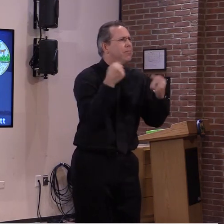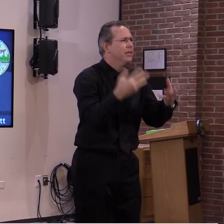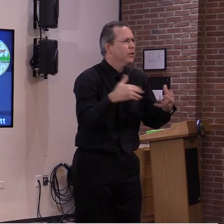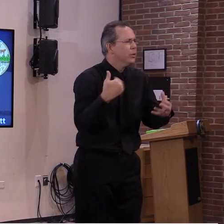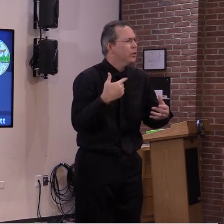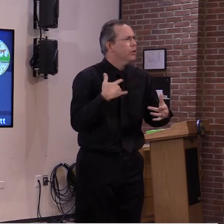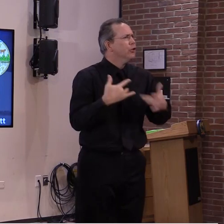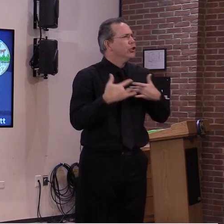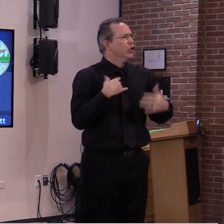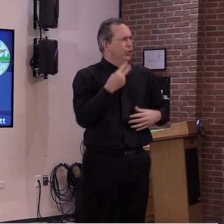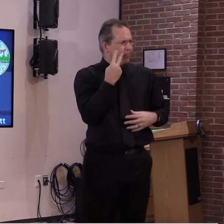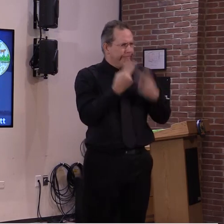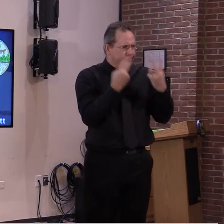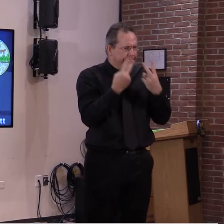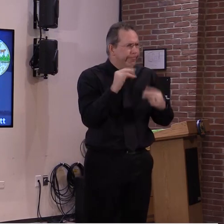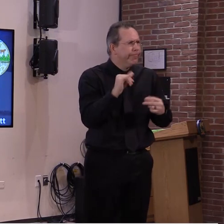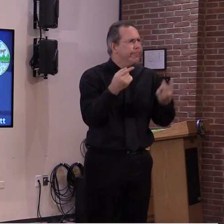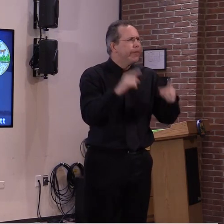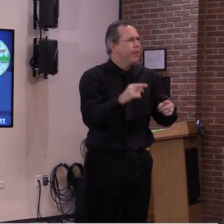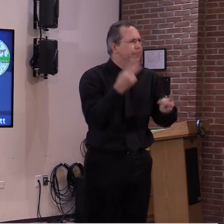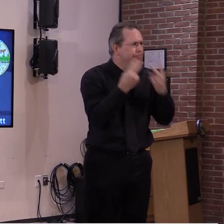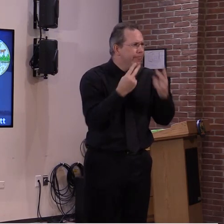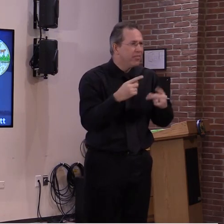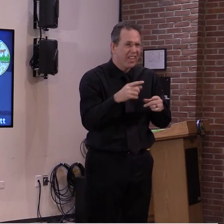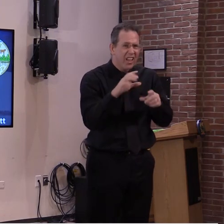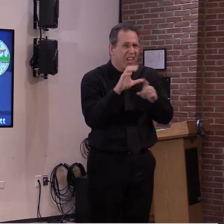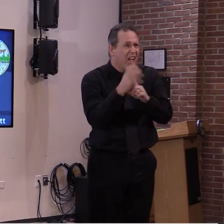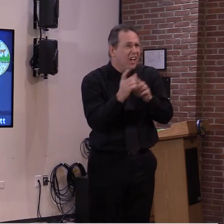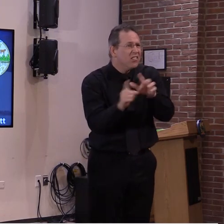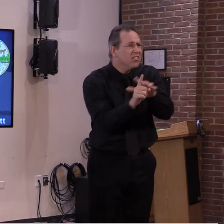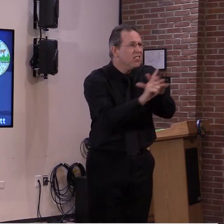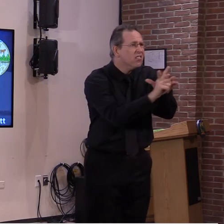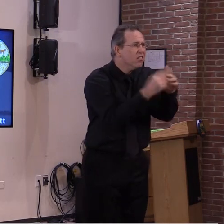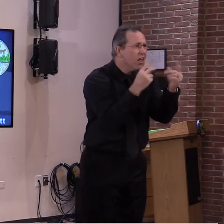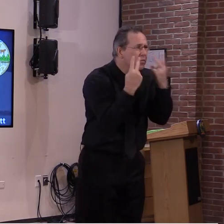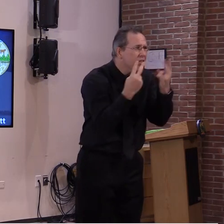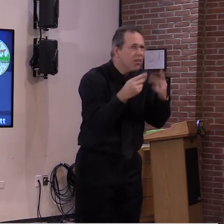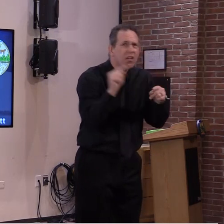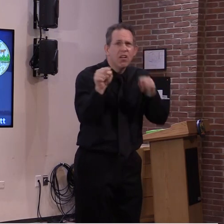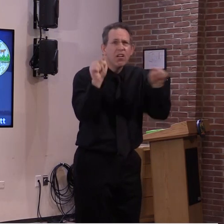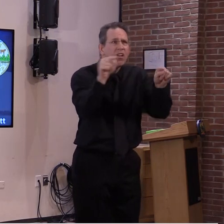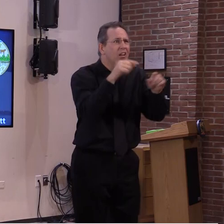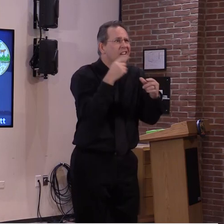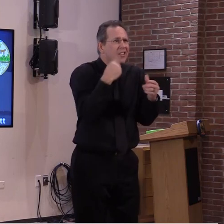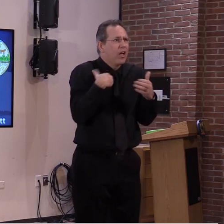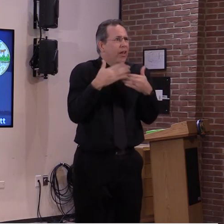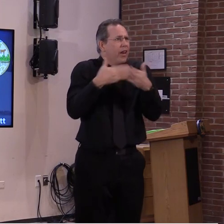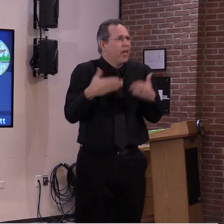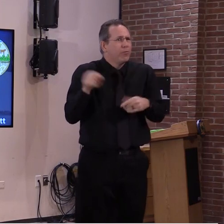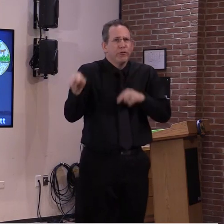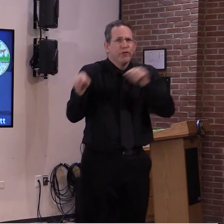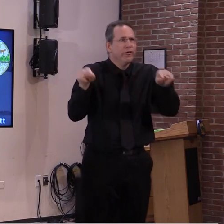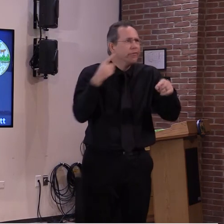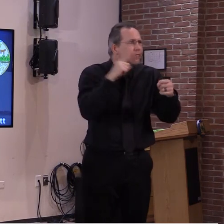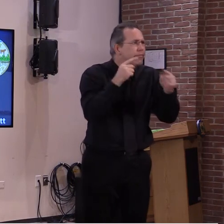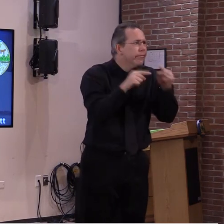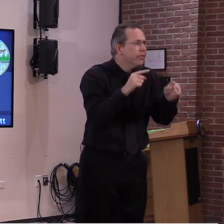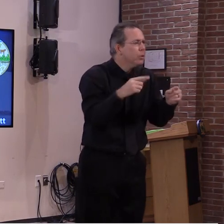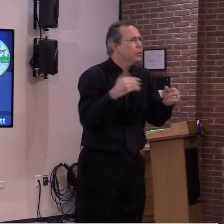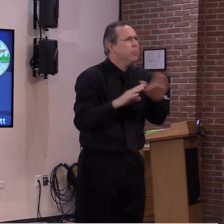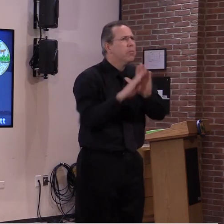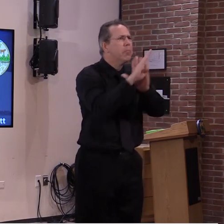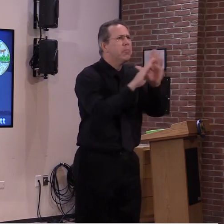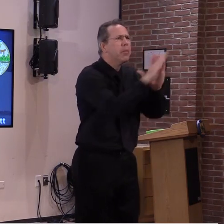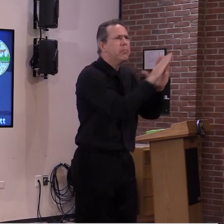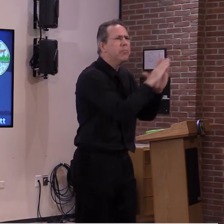cases, because positivity rates in our neighboring states are on the rise as well. While we're seeing something